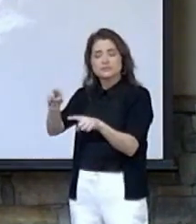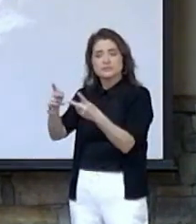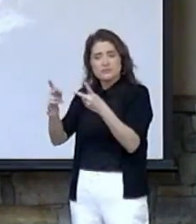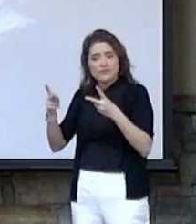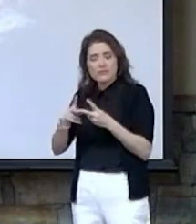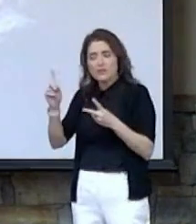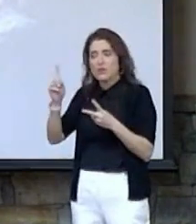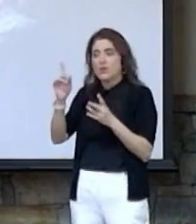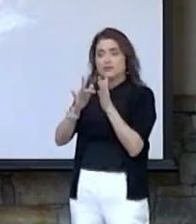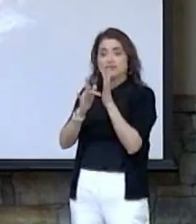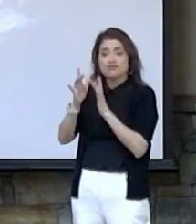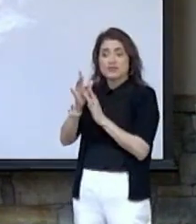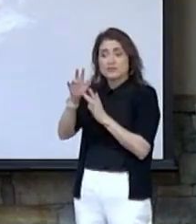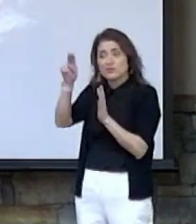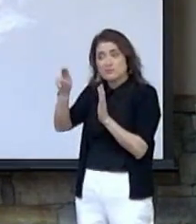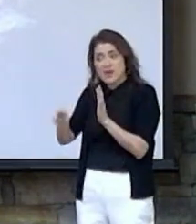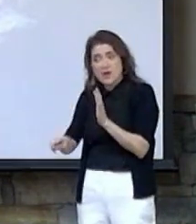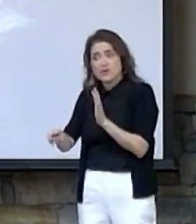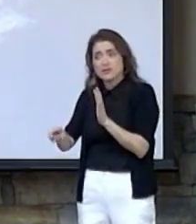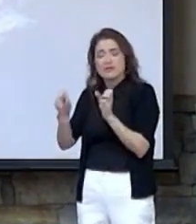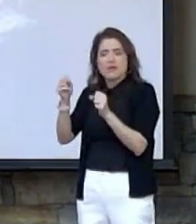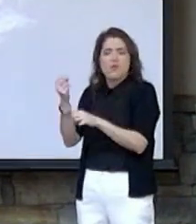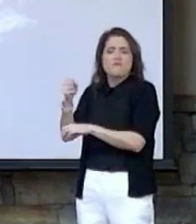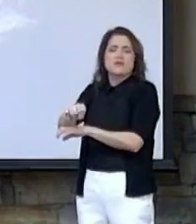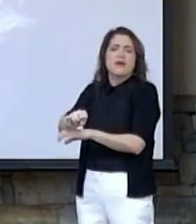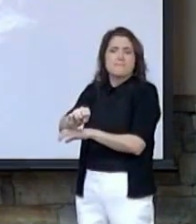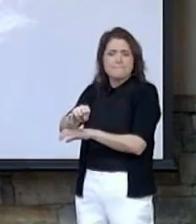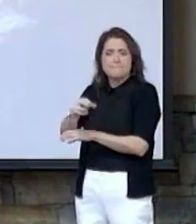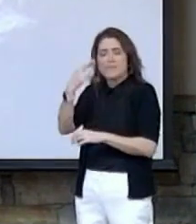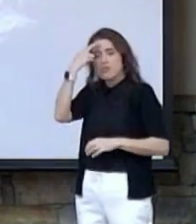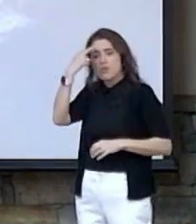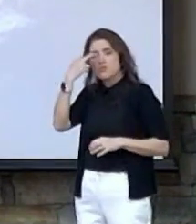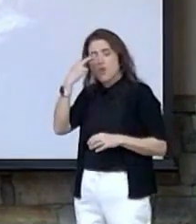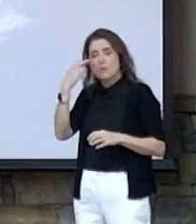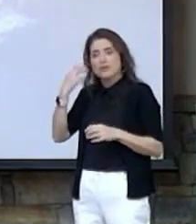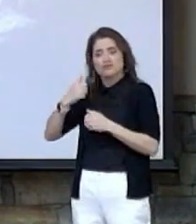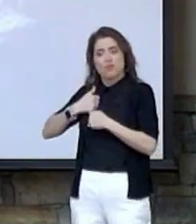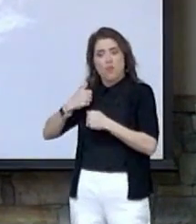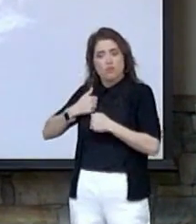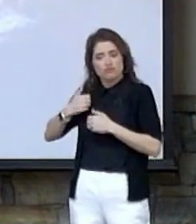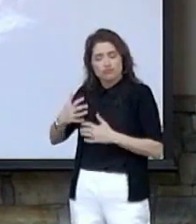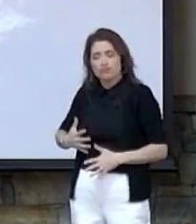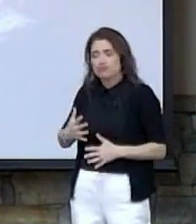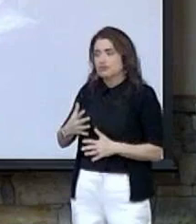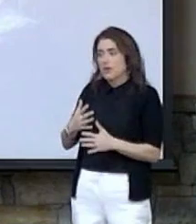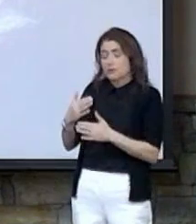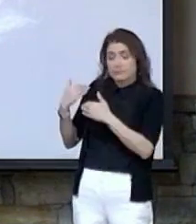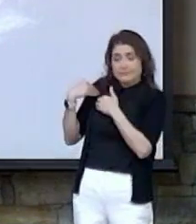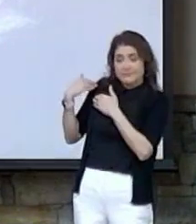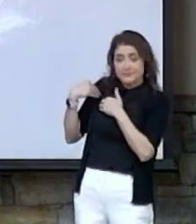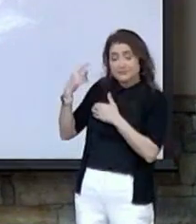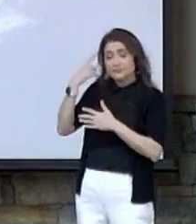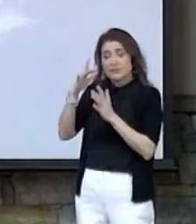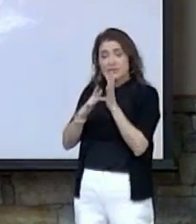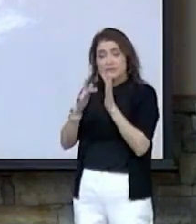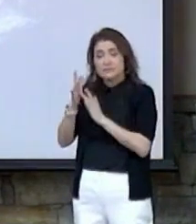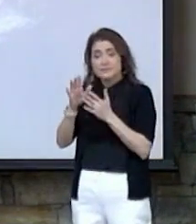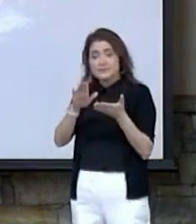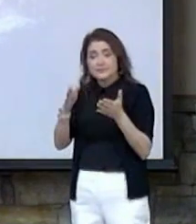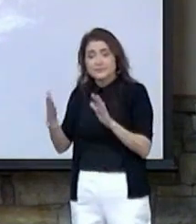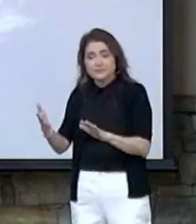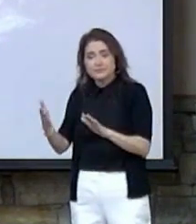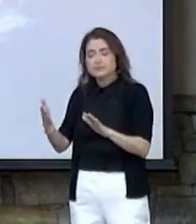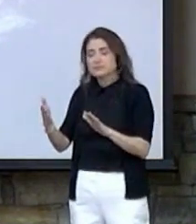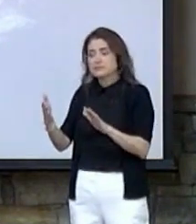Jesus was buried, to somehow overcome the Roman soldiers that were responsible for Jesus' death, unseal